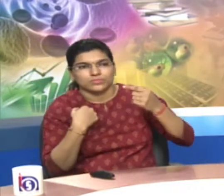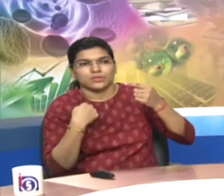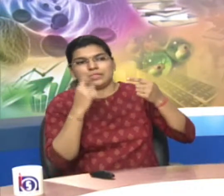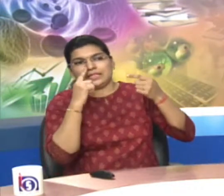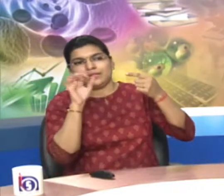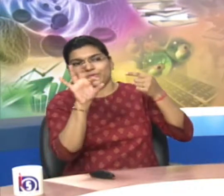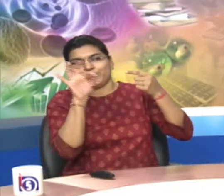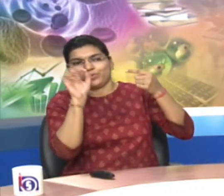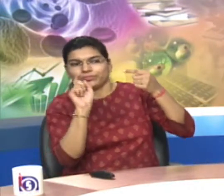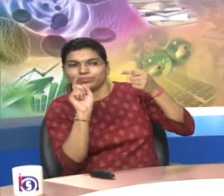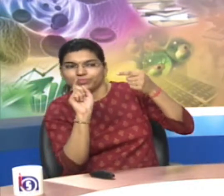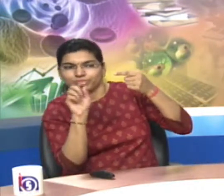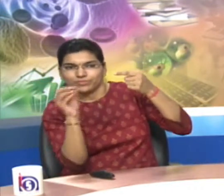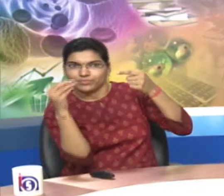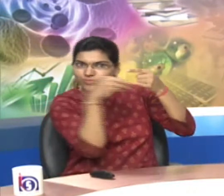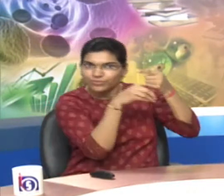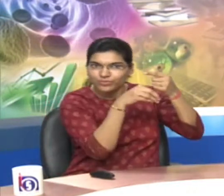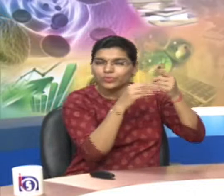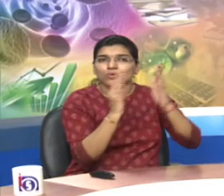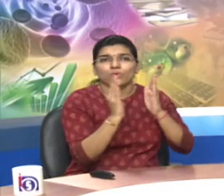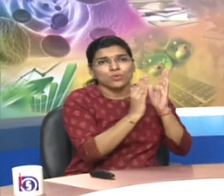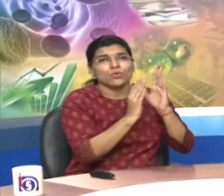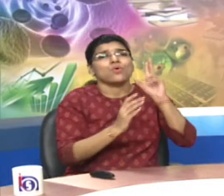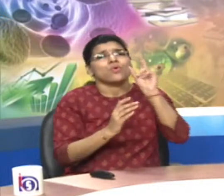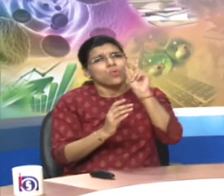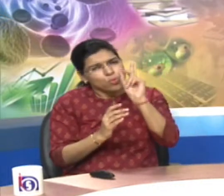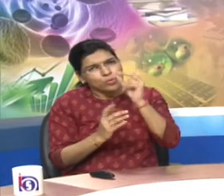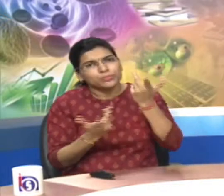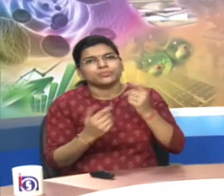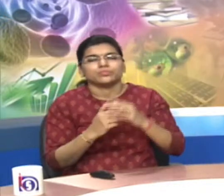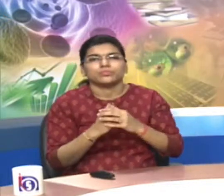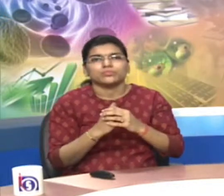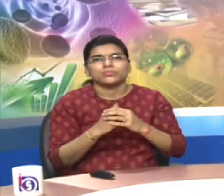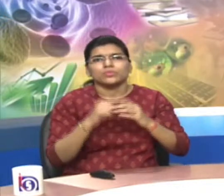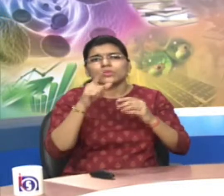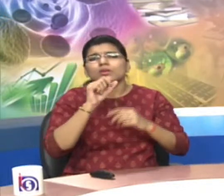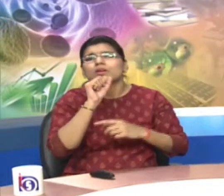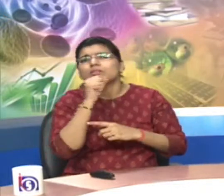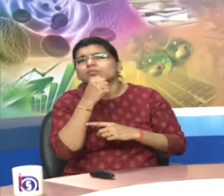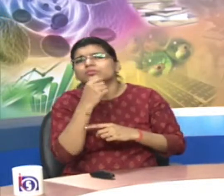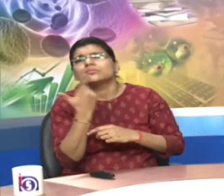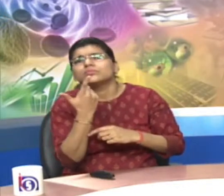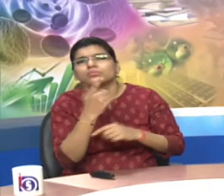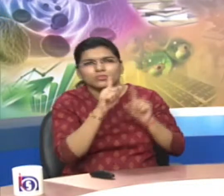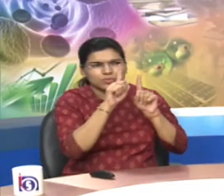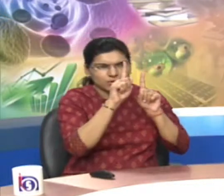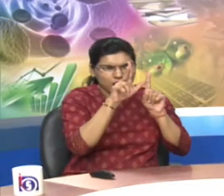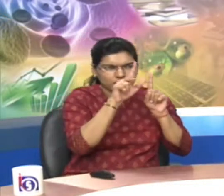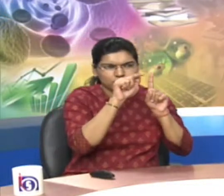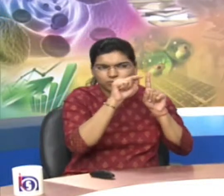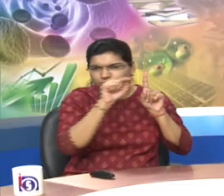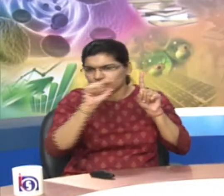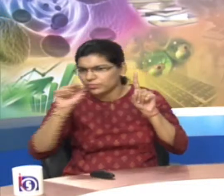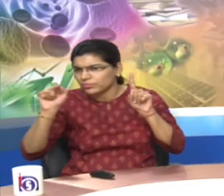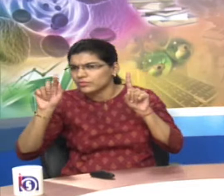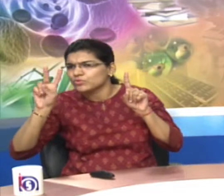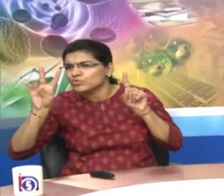a male name, then you can choose male or female, or also you can put the